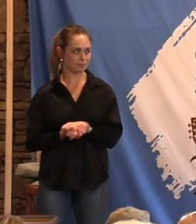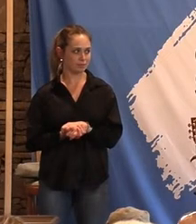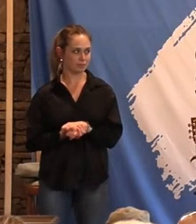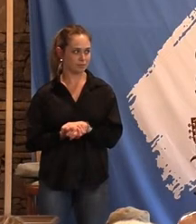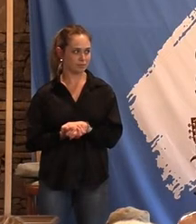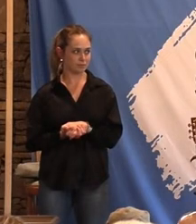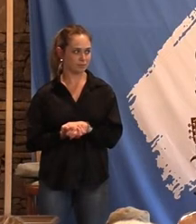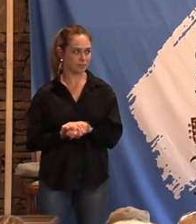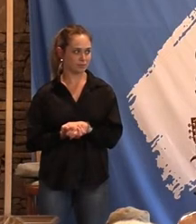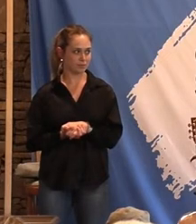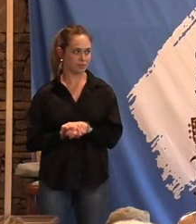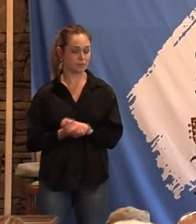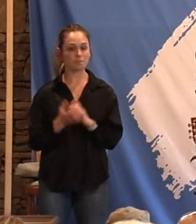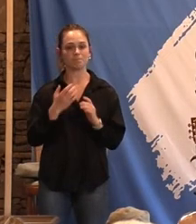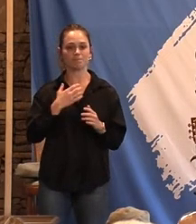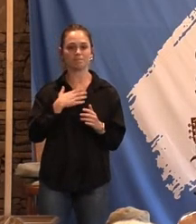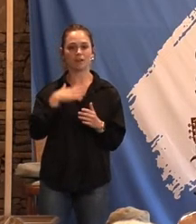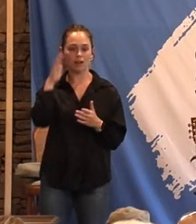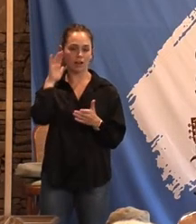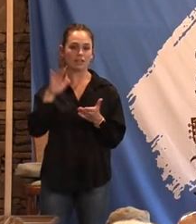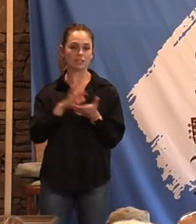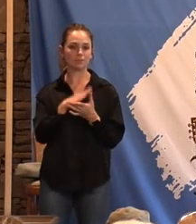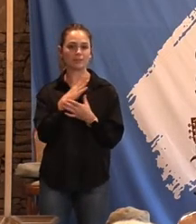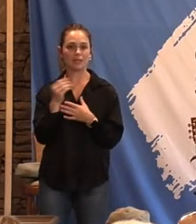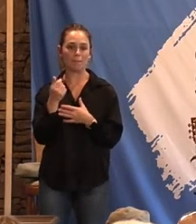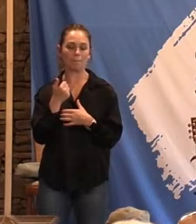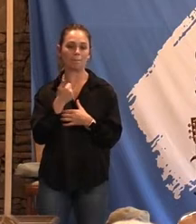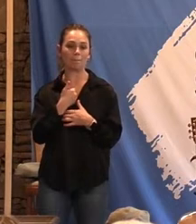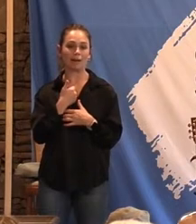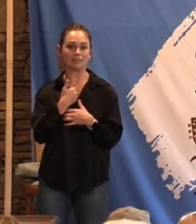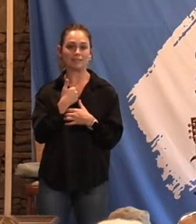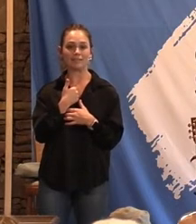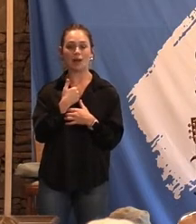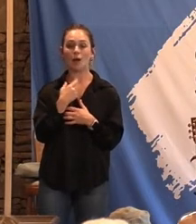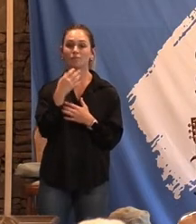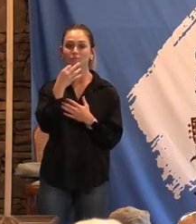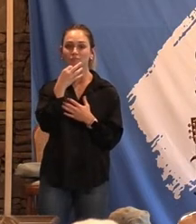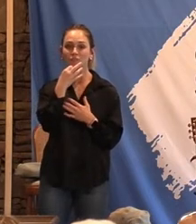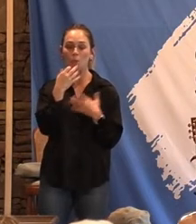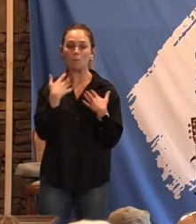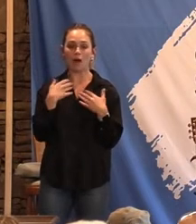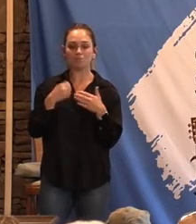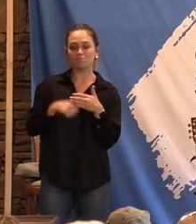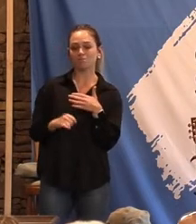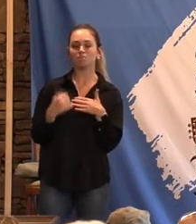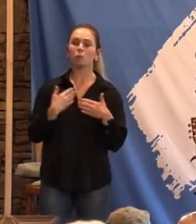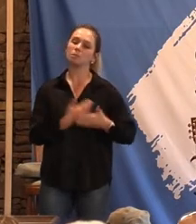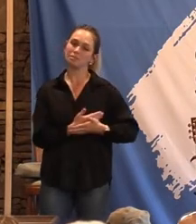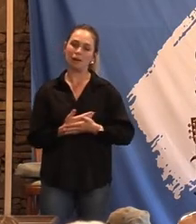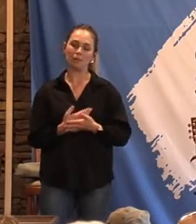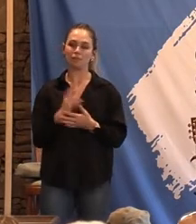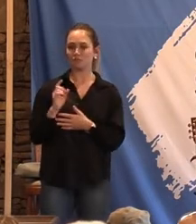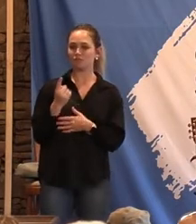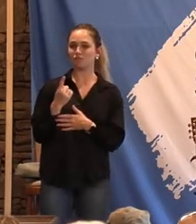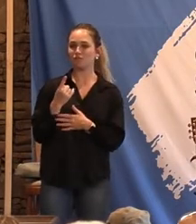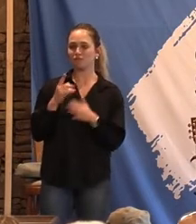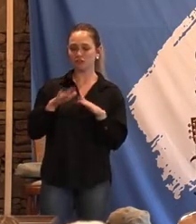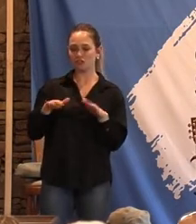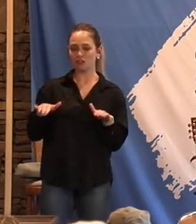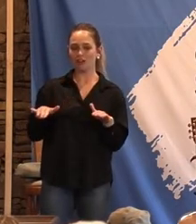My husband and I were expecting our first child. I was